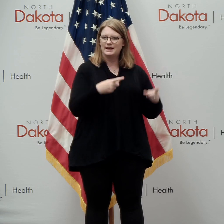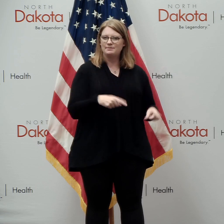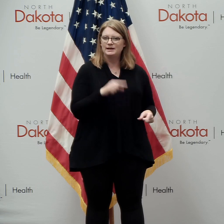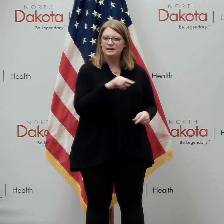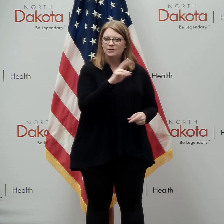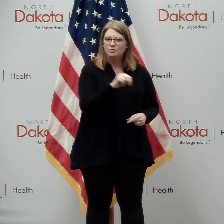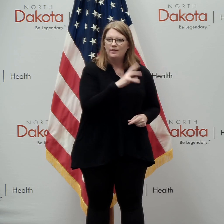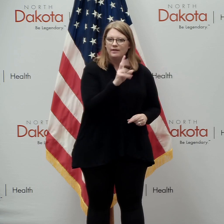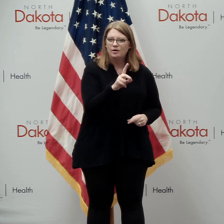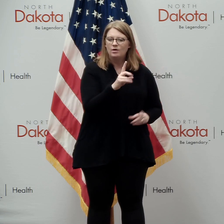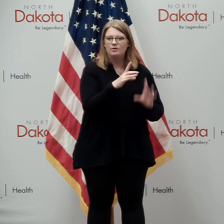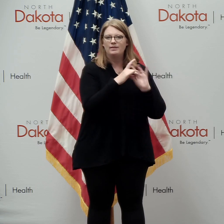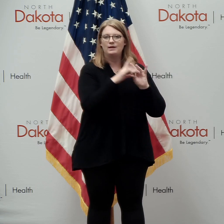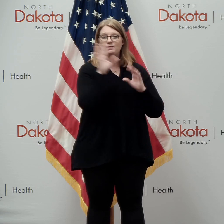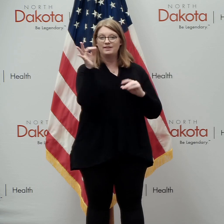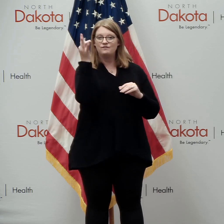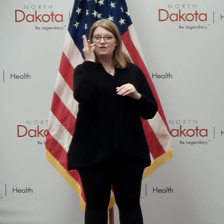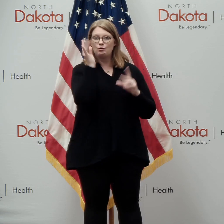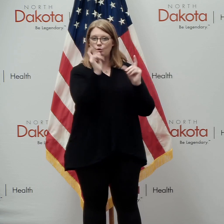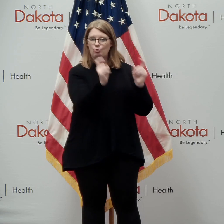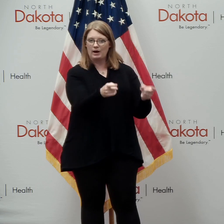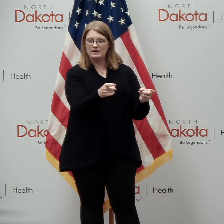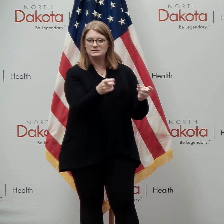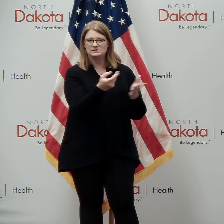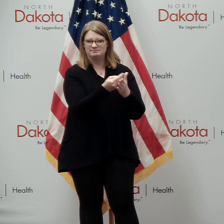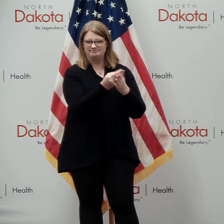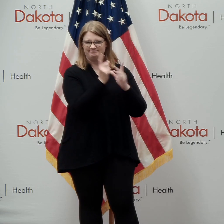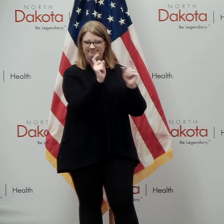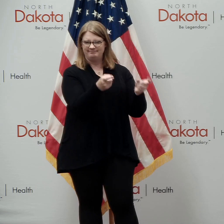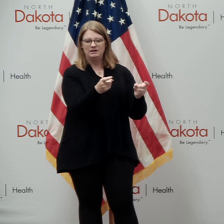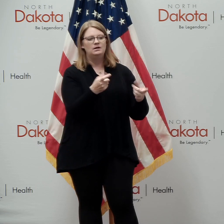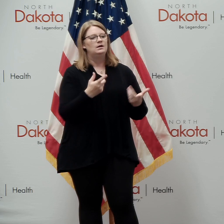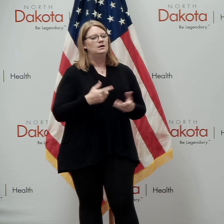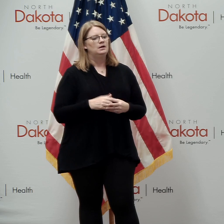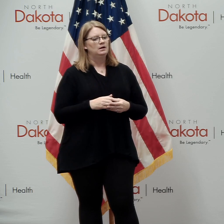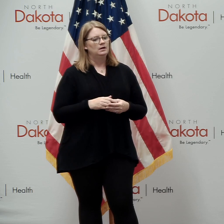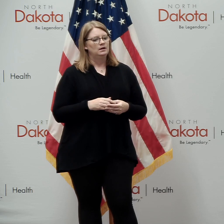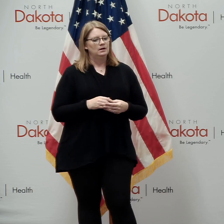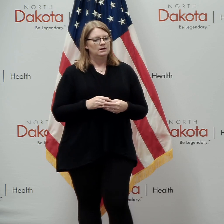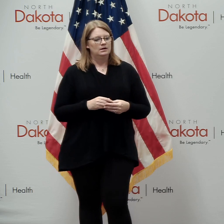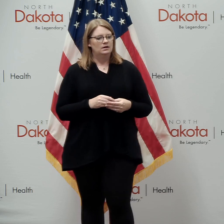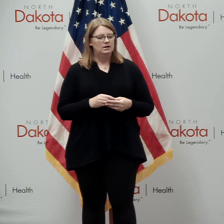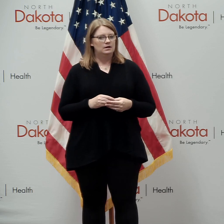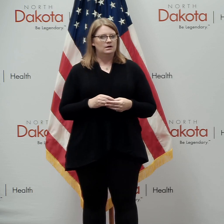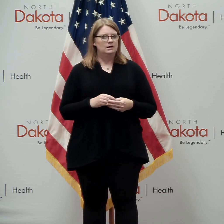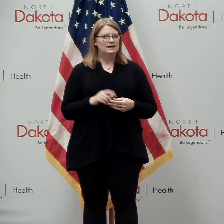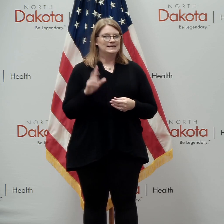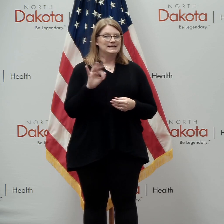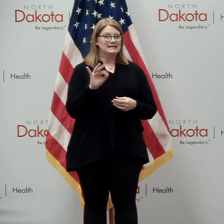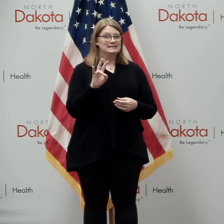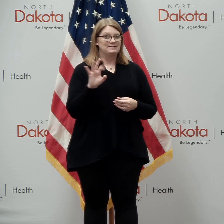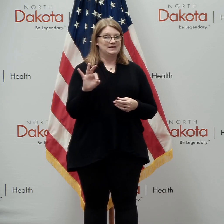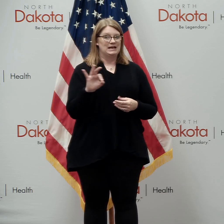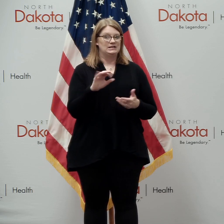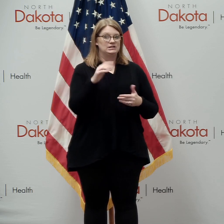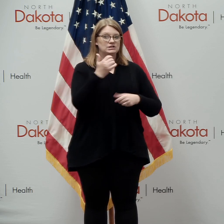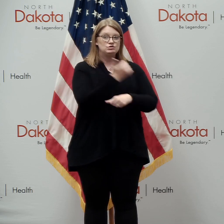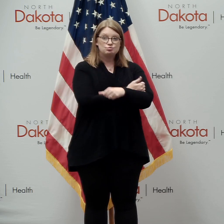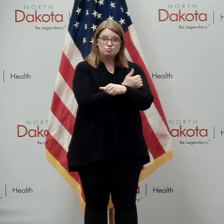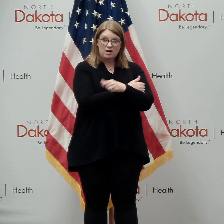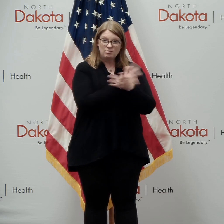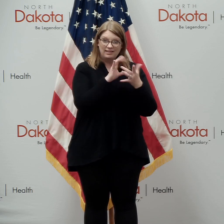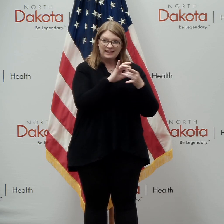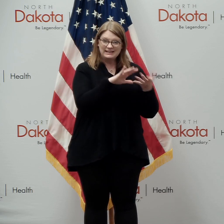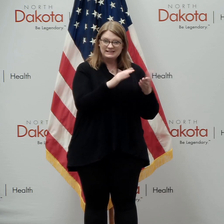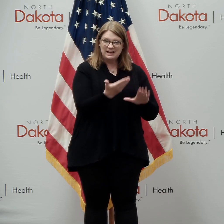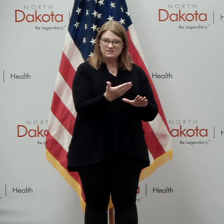of federal grants. And in North Dakota, we know that in 1979, drug-related deaths claimed